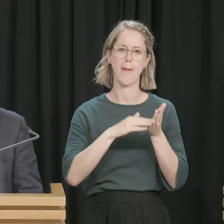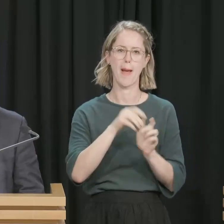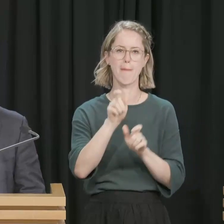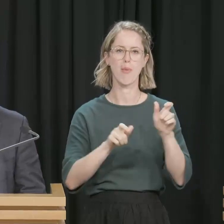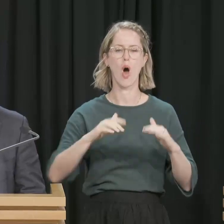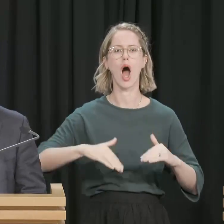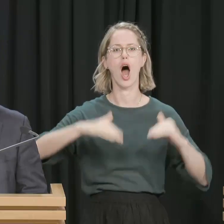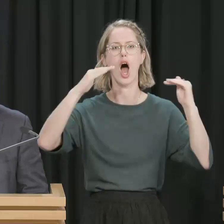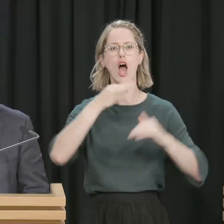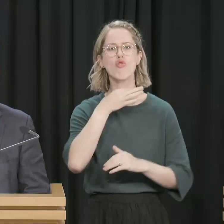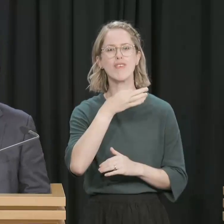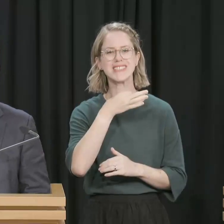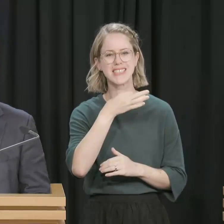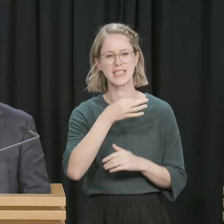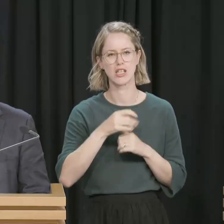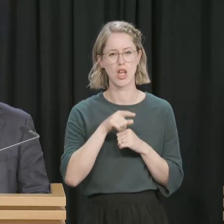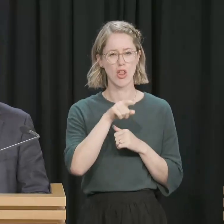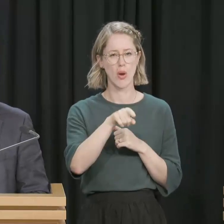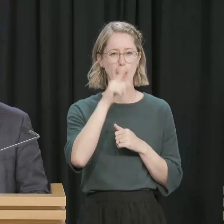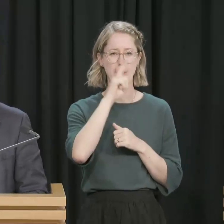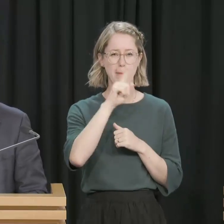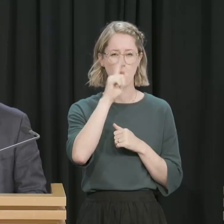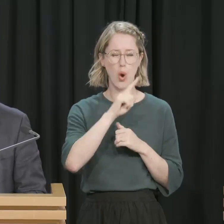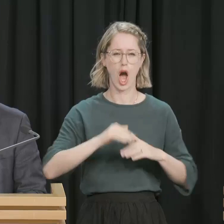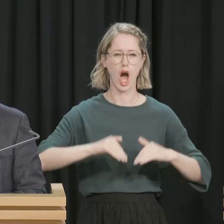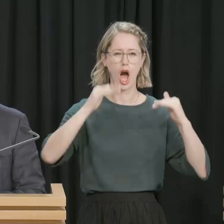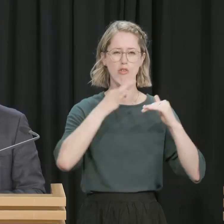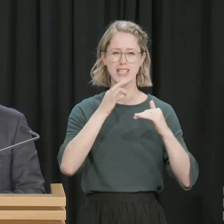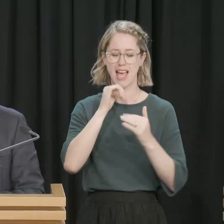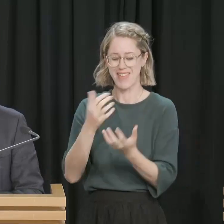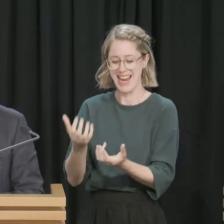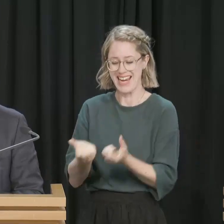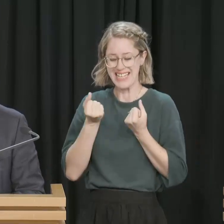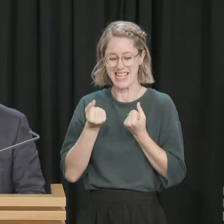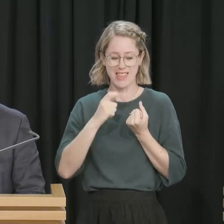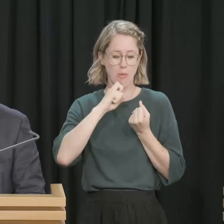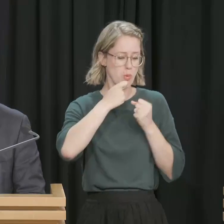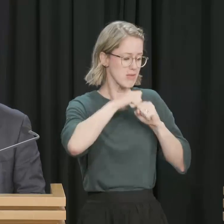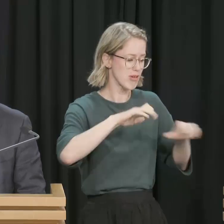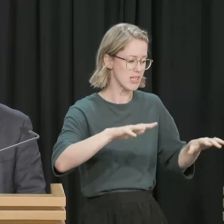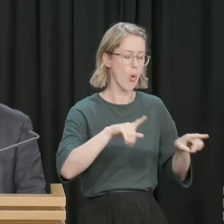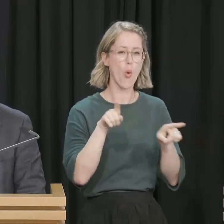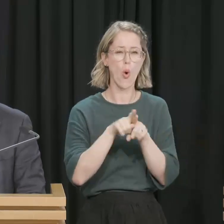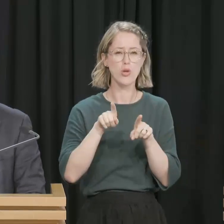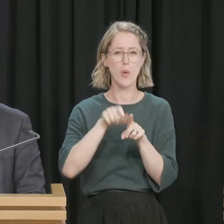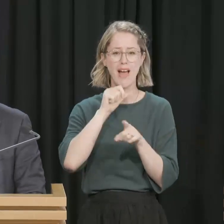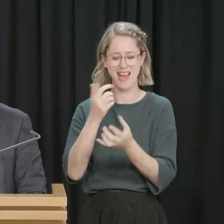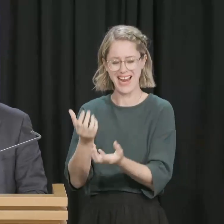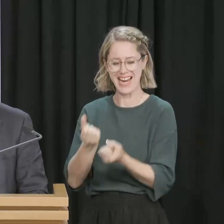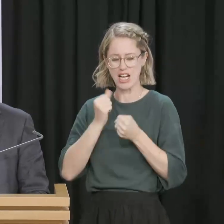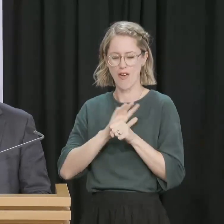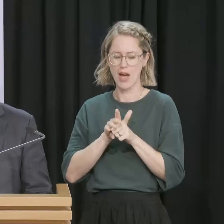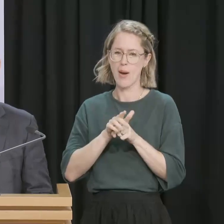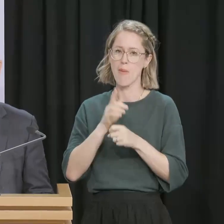groups. These are the New Zealanders most at risk of getting and spreading COVID-19 and those most at risk of